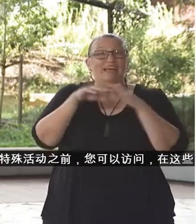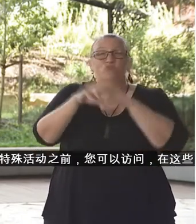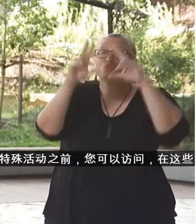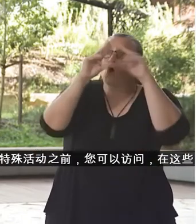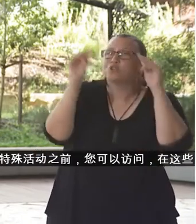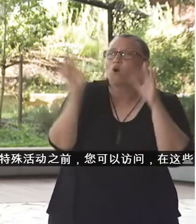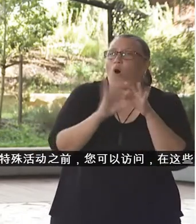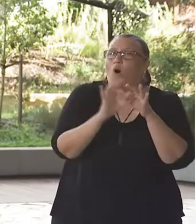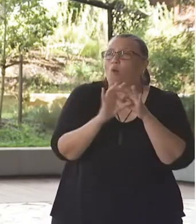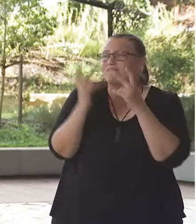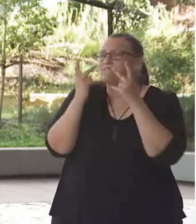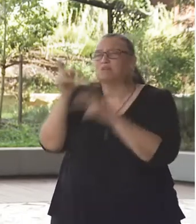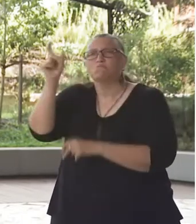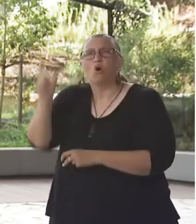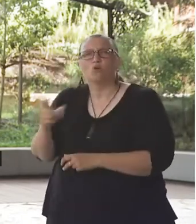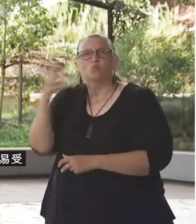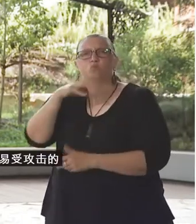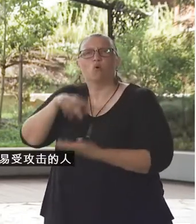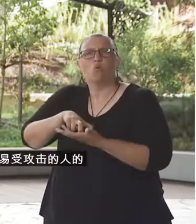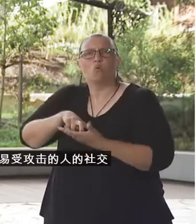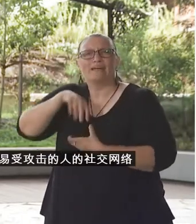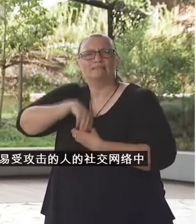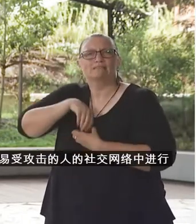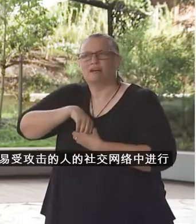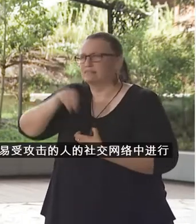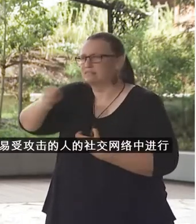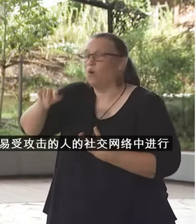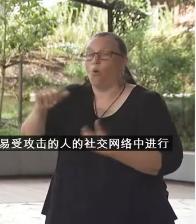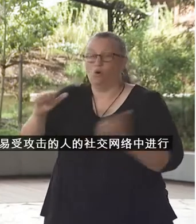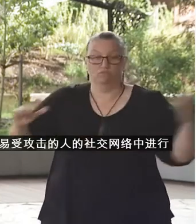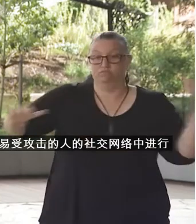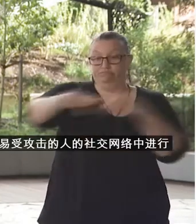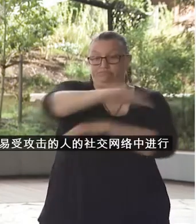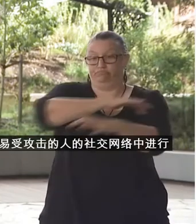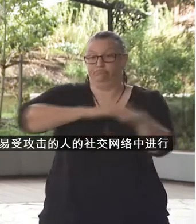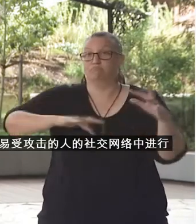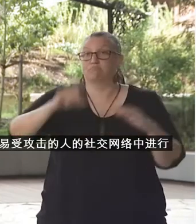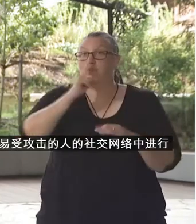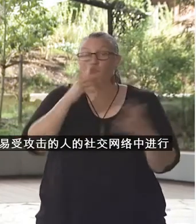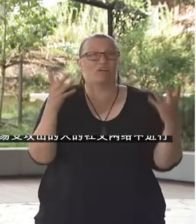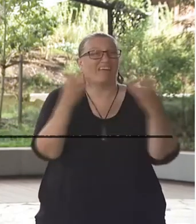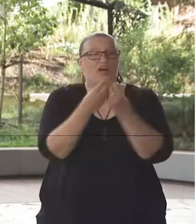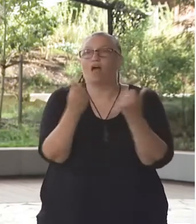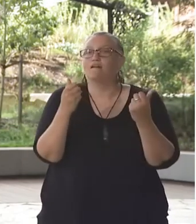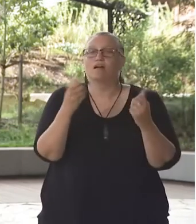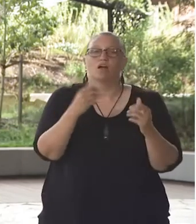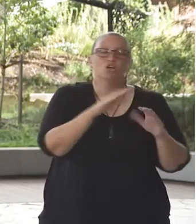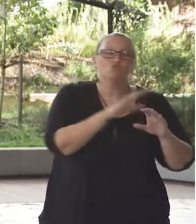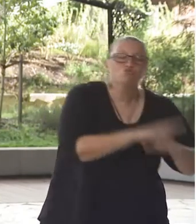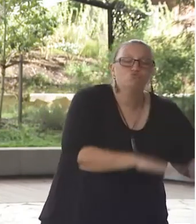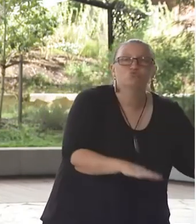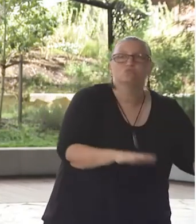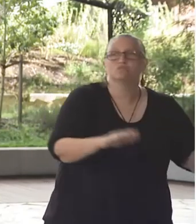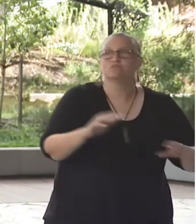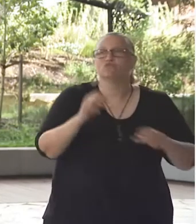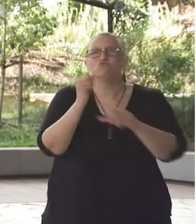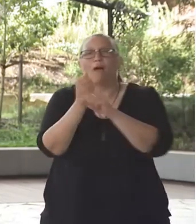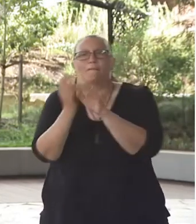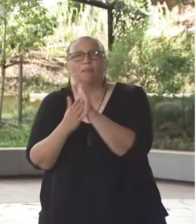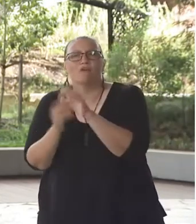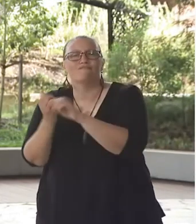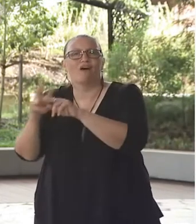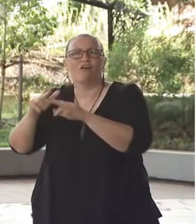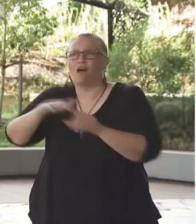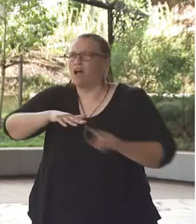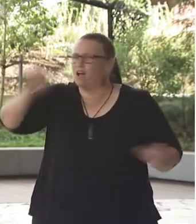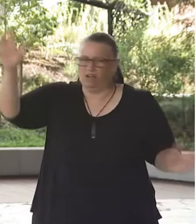settings, or special events where you might have lots of different generational mixing or mixing across social networks where there might be